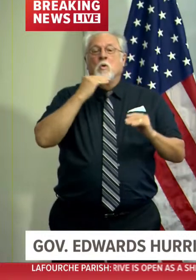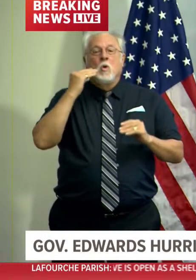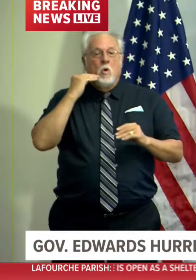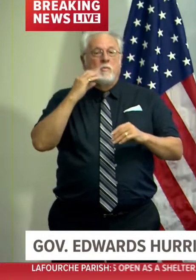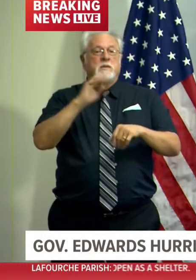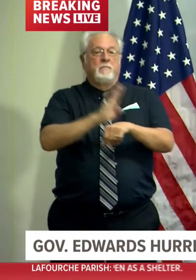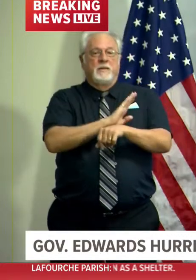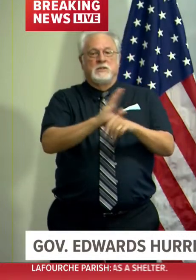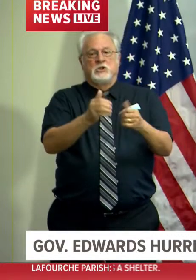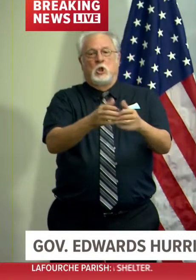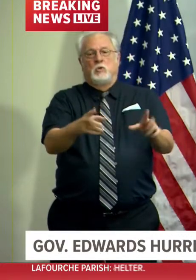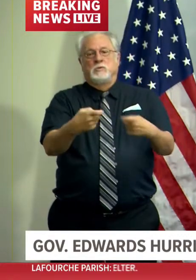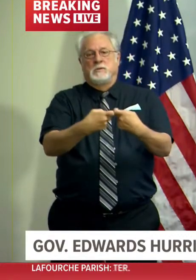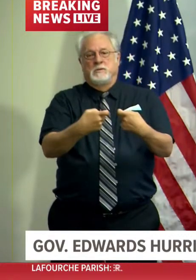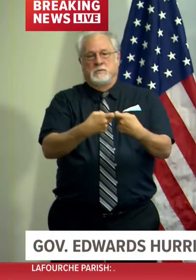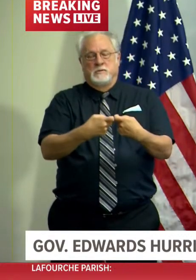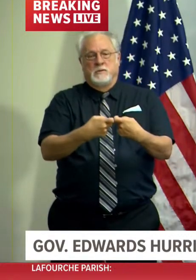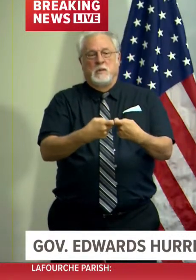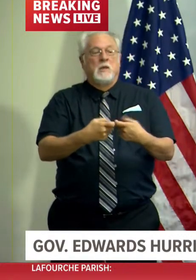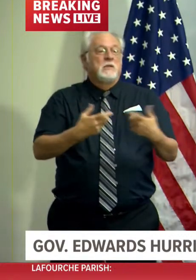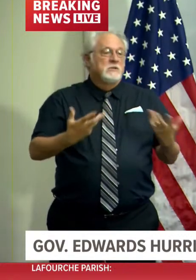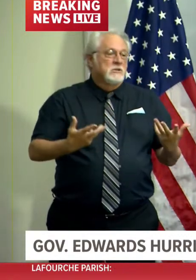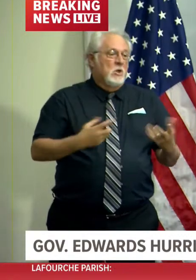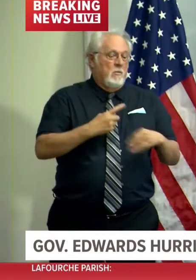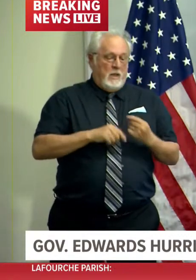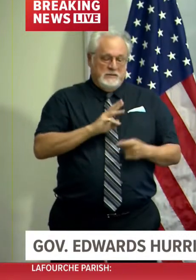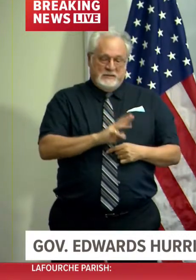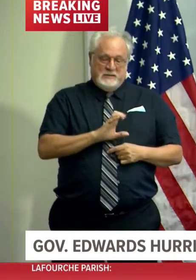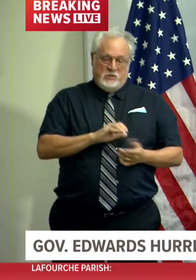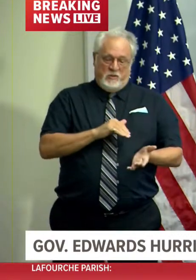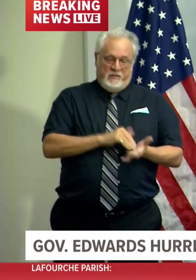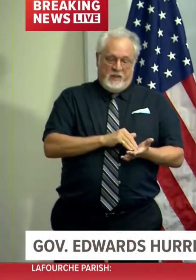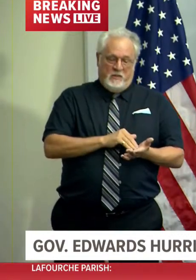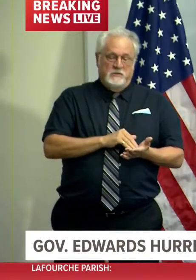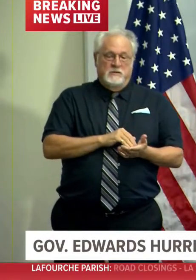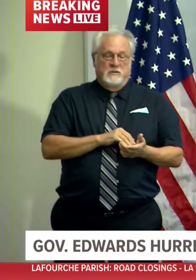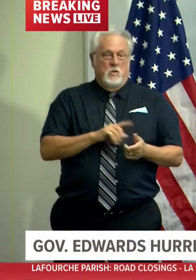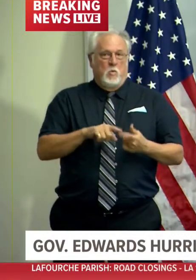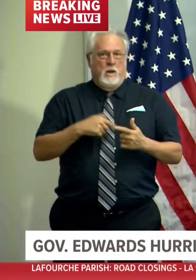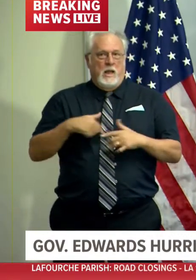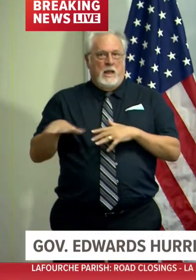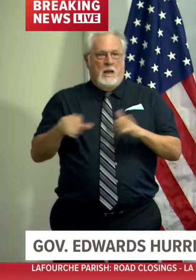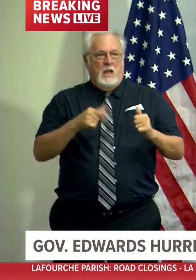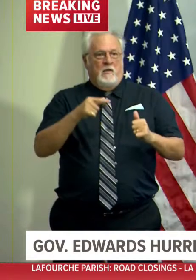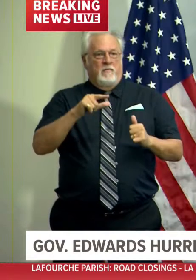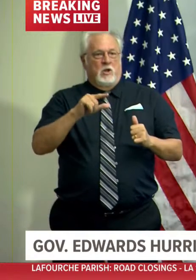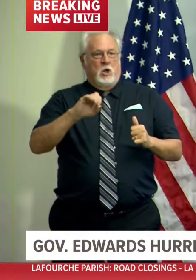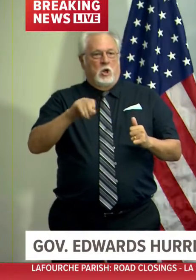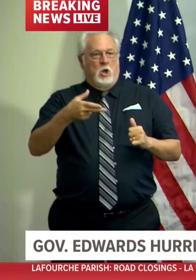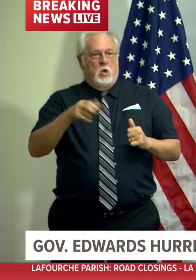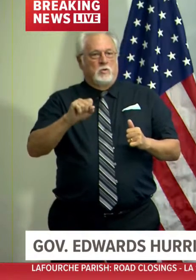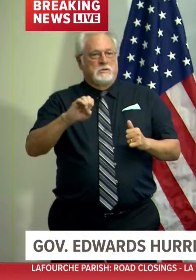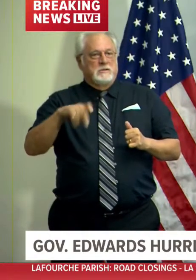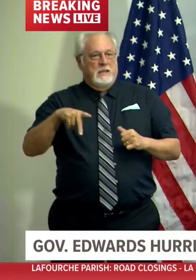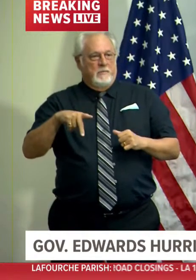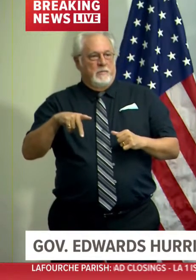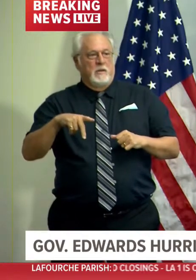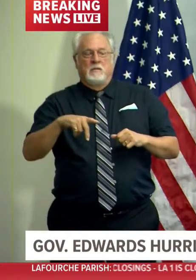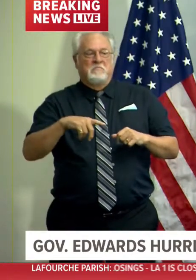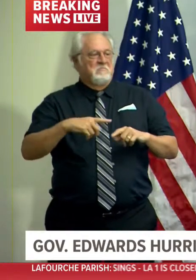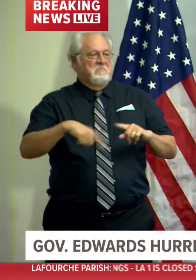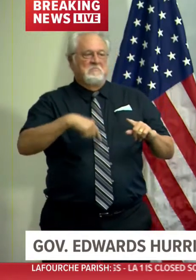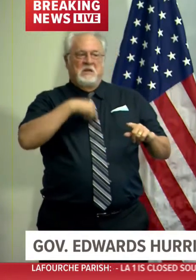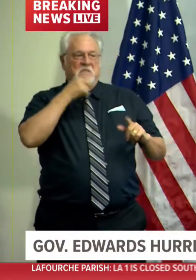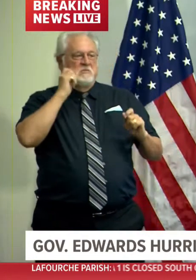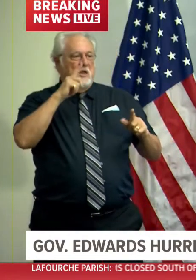and businesses were losing electricity. So it was about 600,000 when I left GOSEP to come over here. I wouldn't be a bit